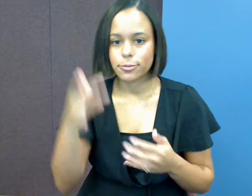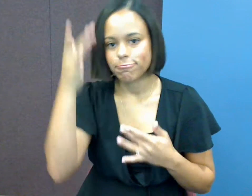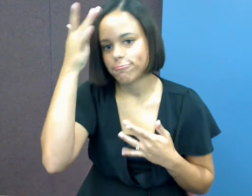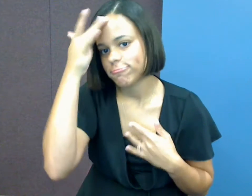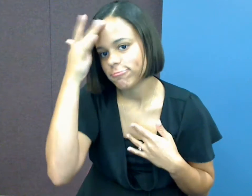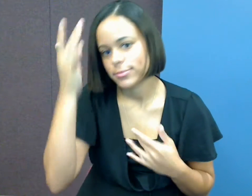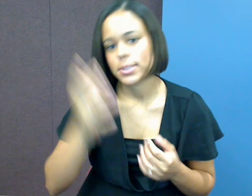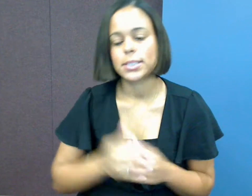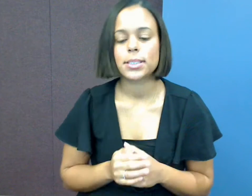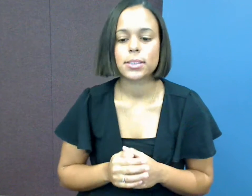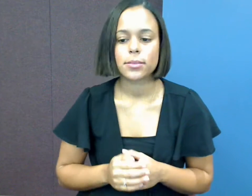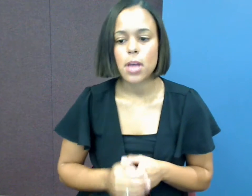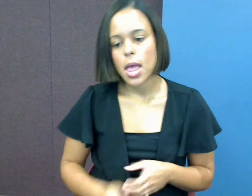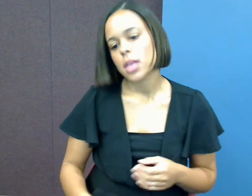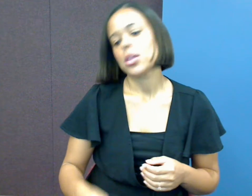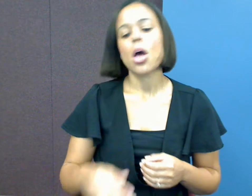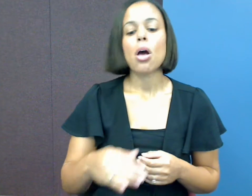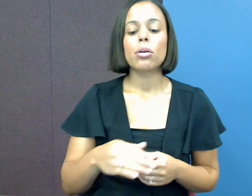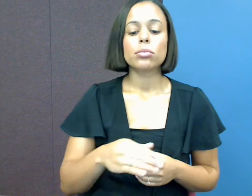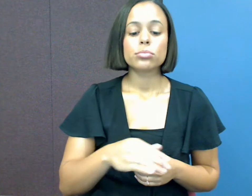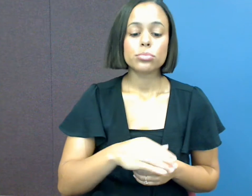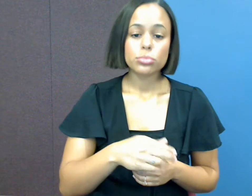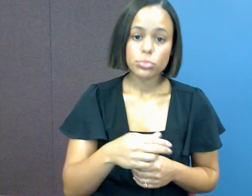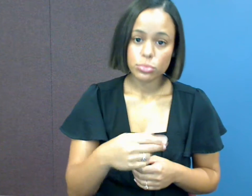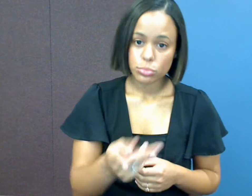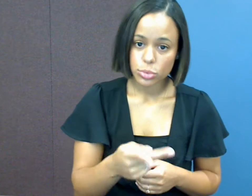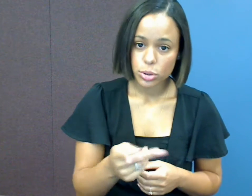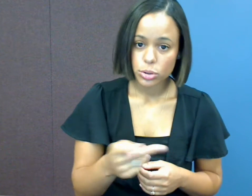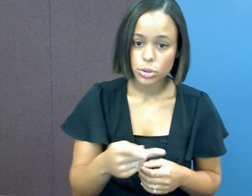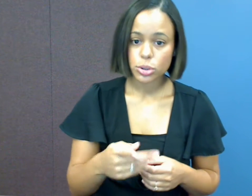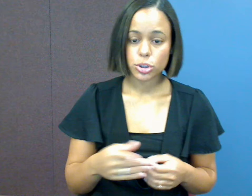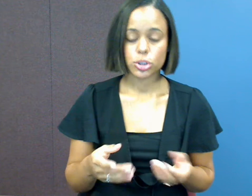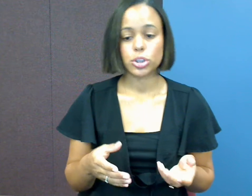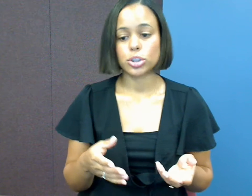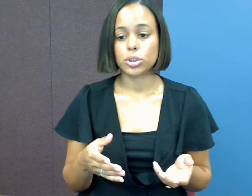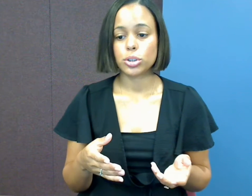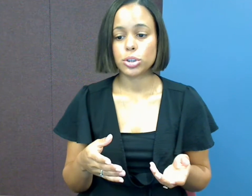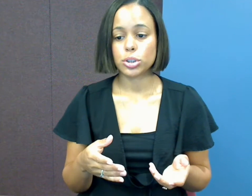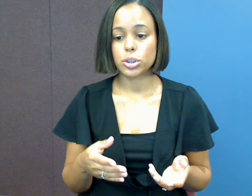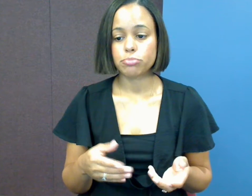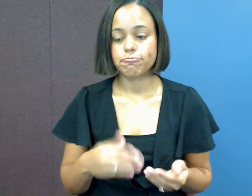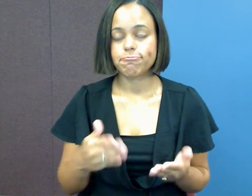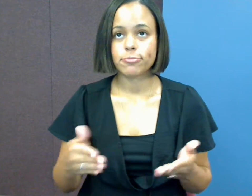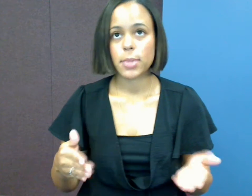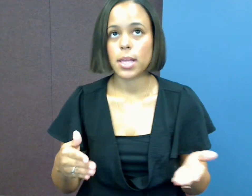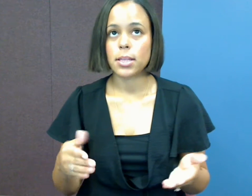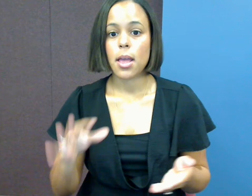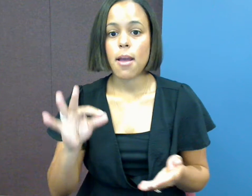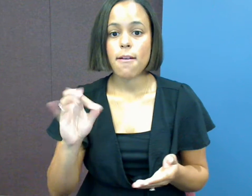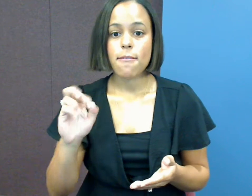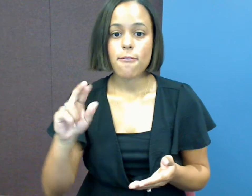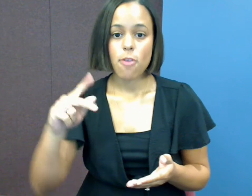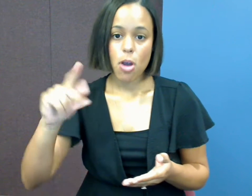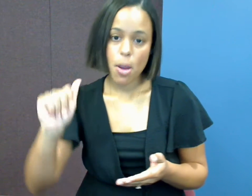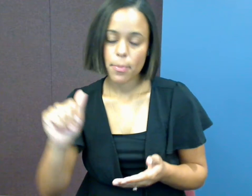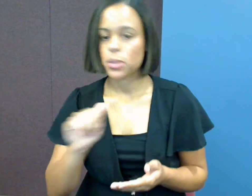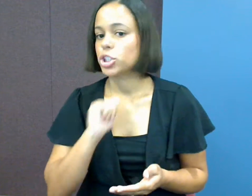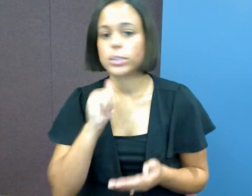So those are two exceptions where a student record would not be protected under FERPA. It's important to know who